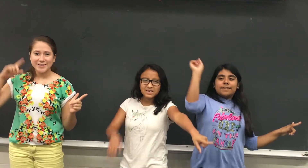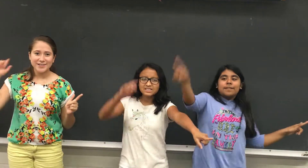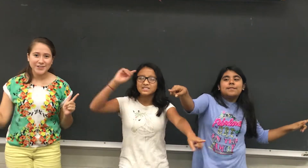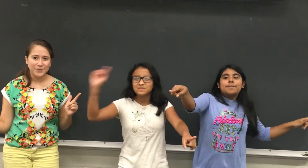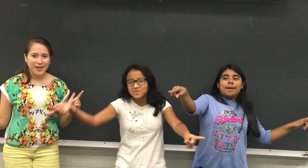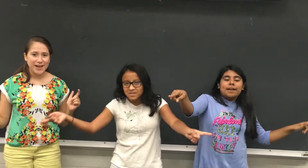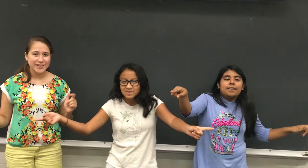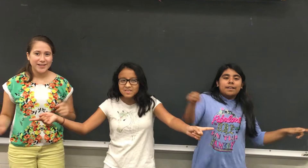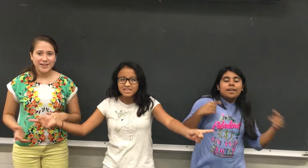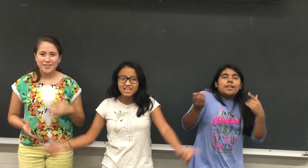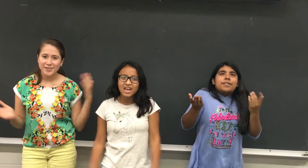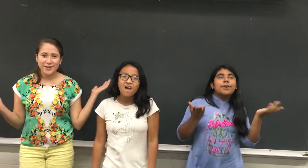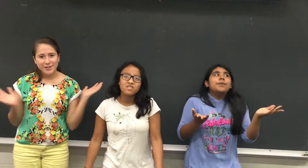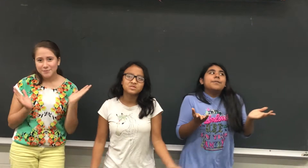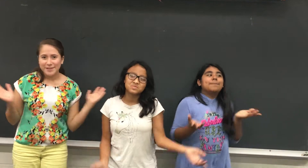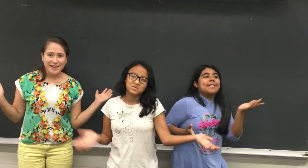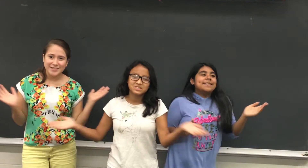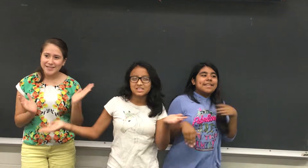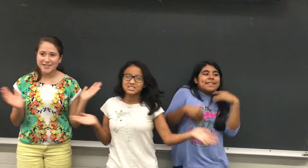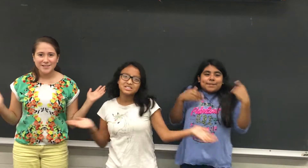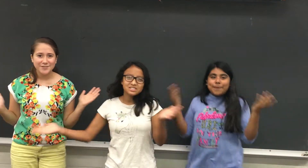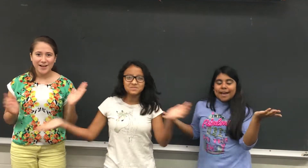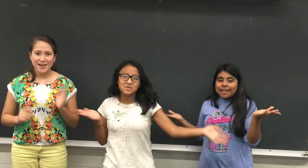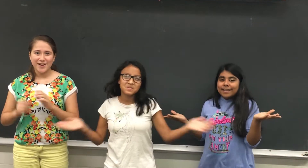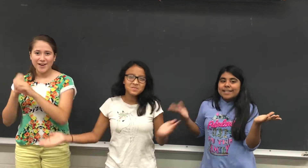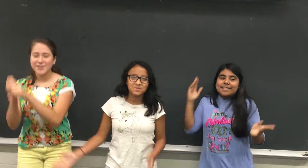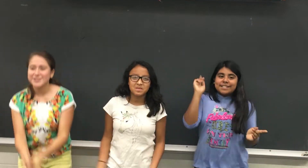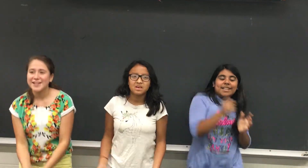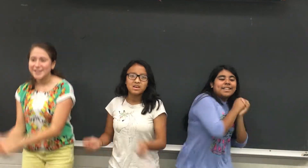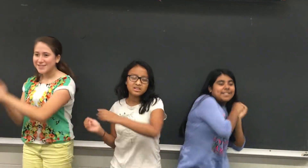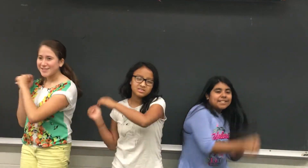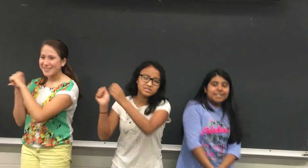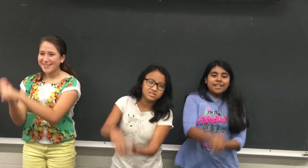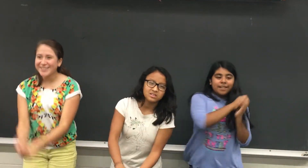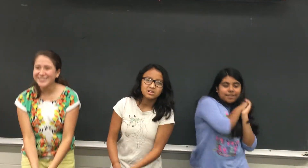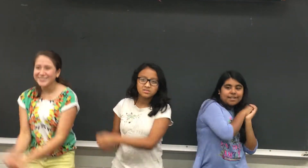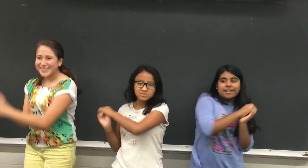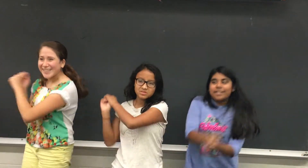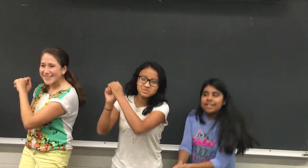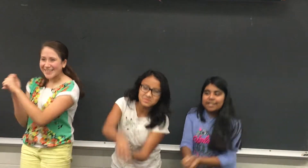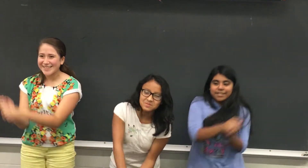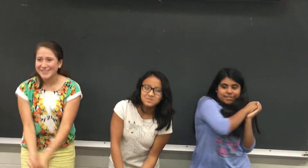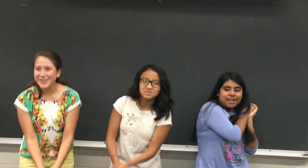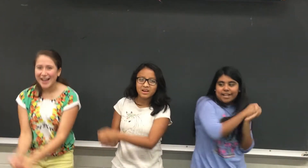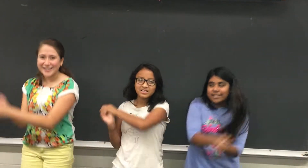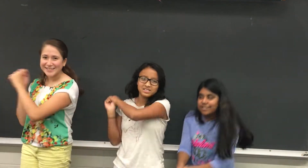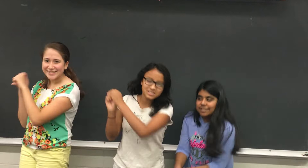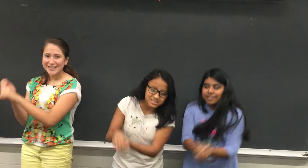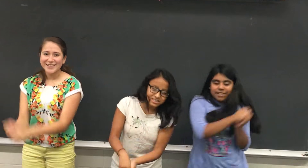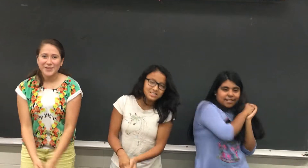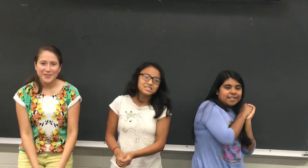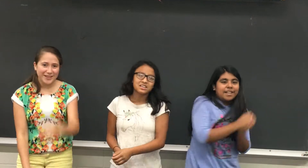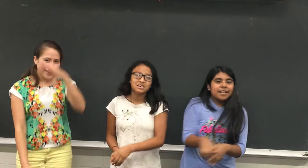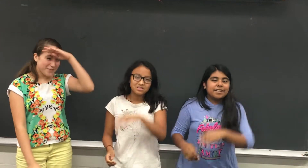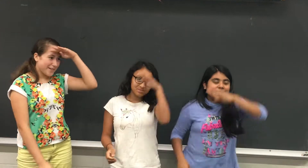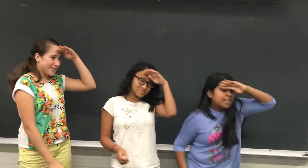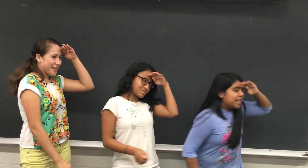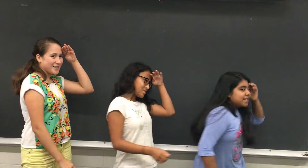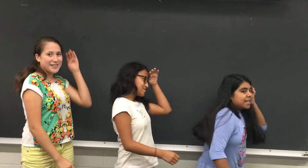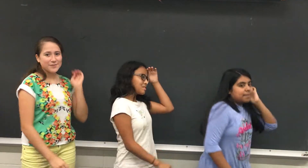or Dubai. Those places are changed by human environmental interaction. Yeah, they develop the landscape,